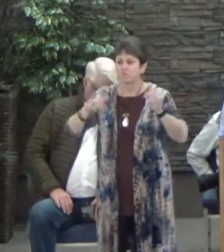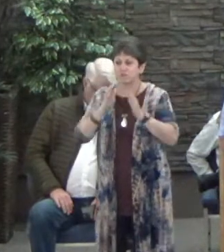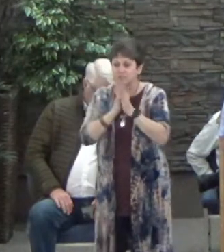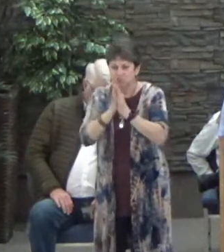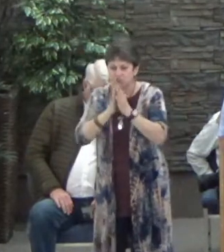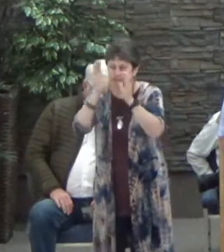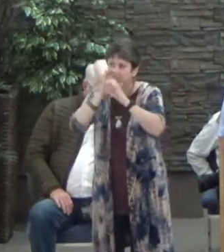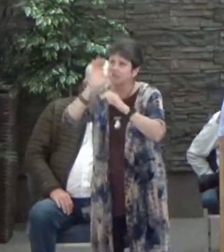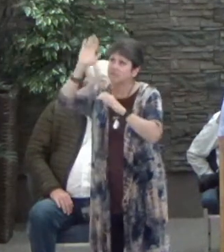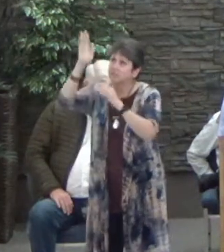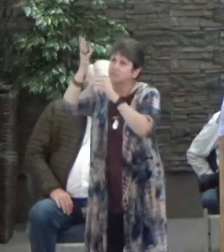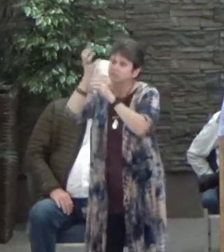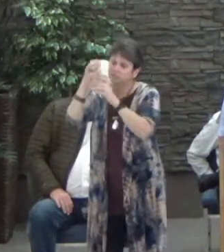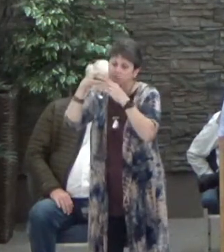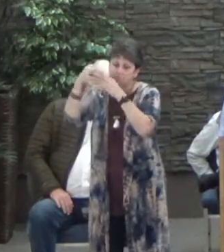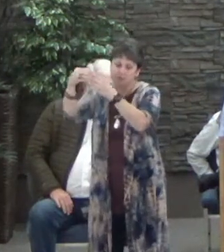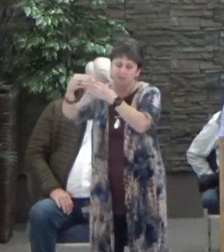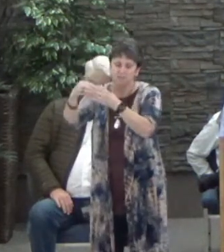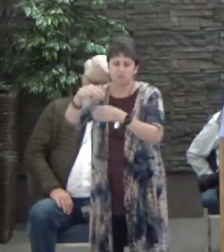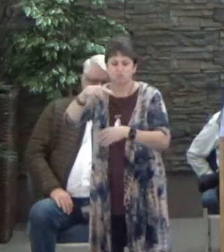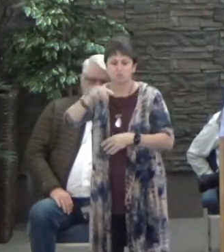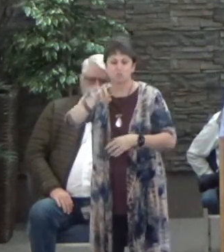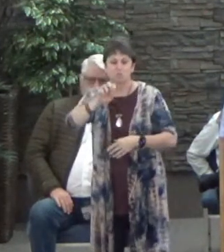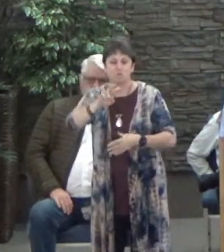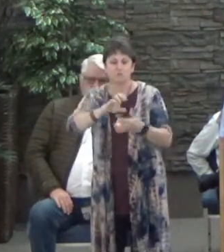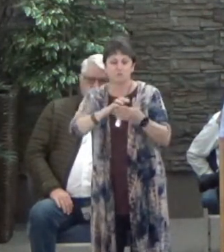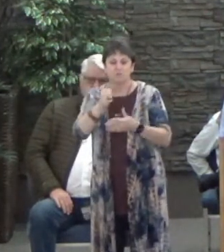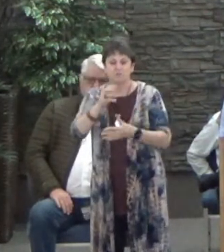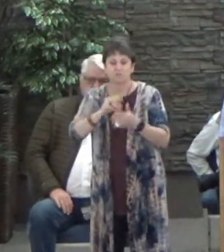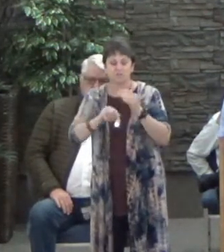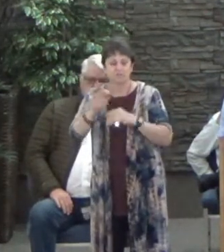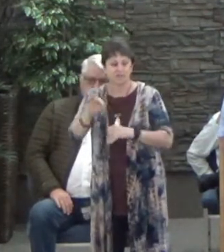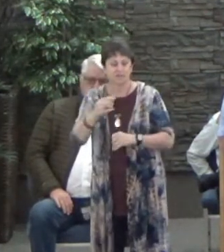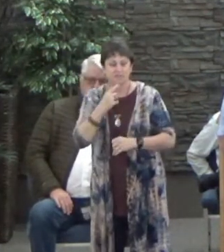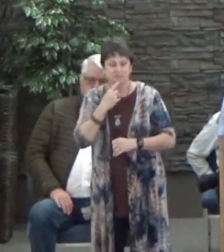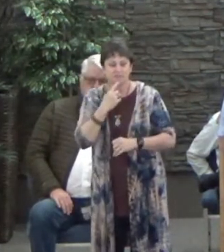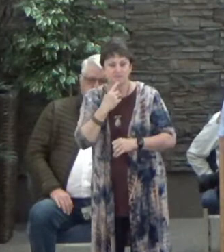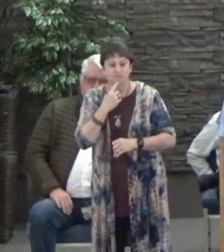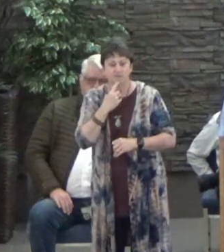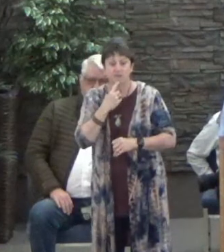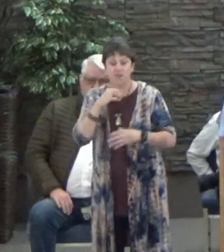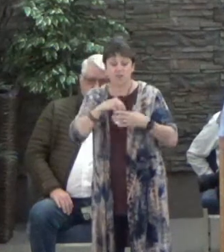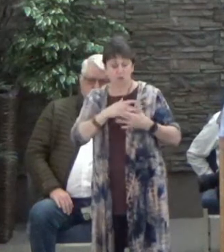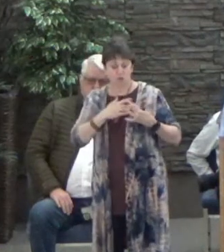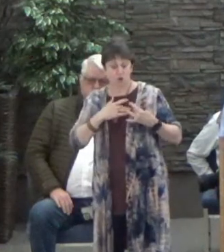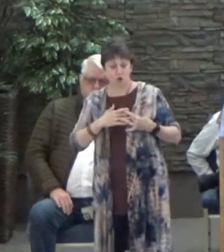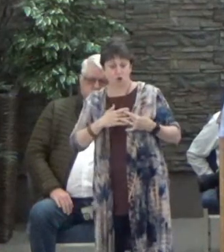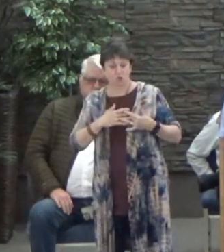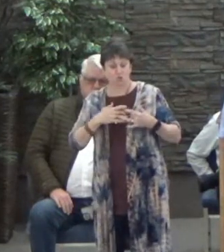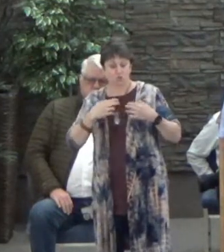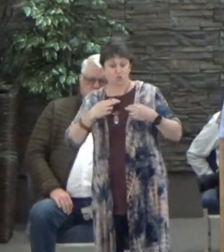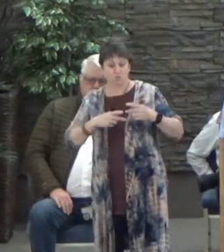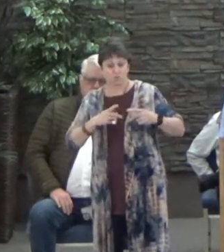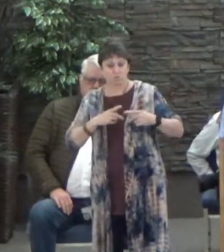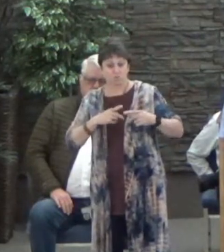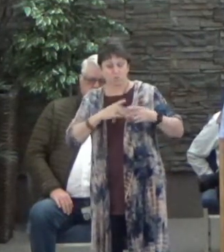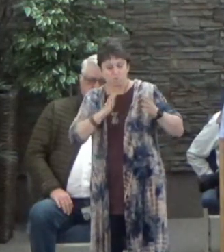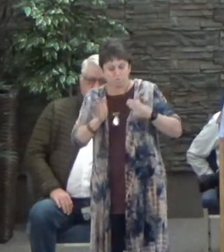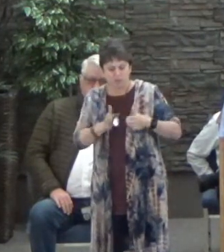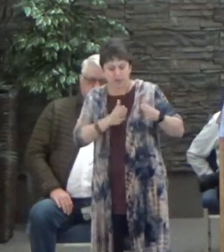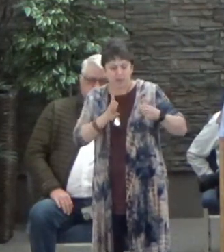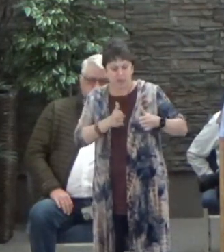diligently seek His direction. Proverbs 16:9, we all know. In their hearts, humans plan their